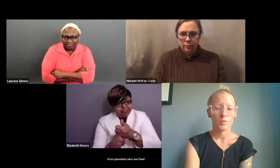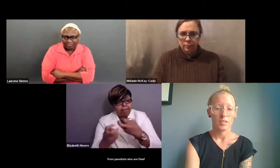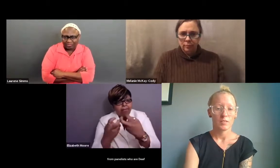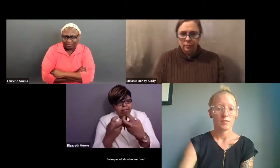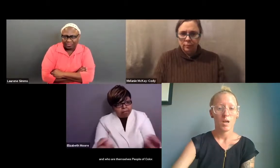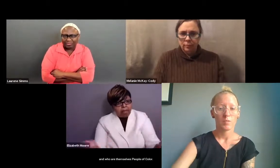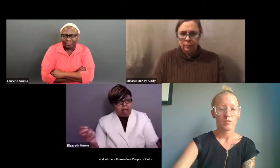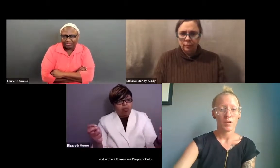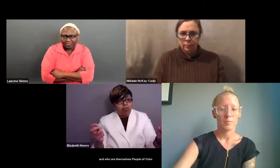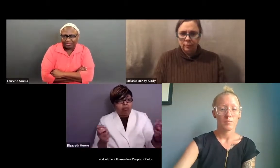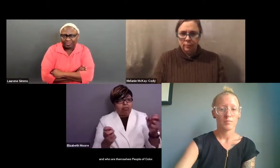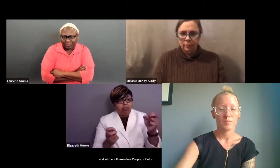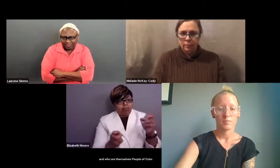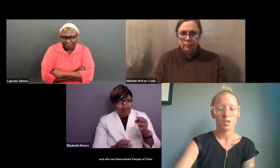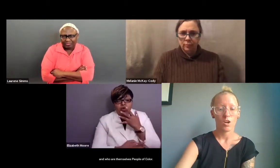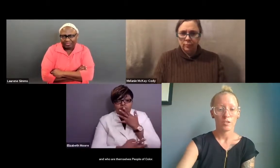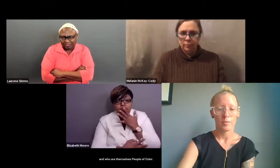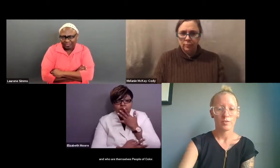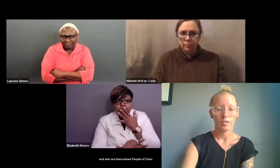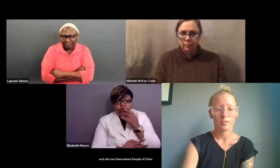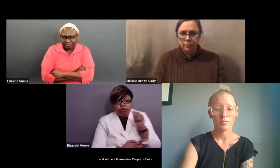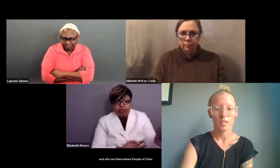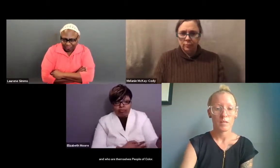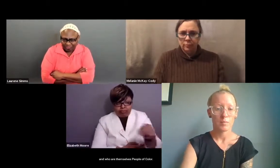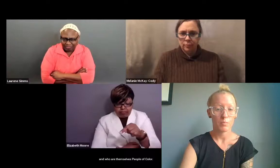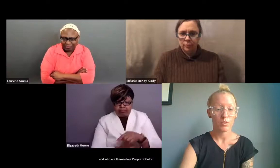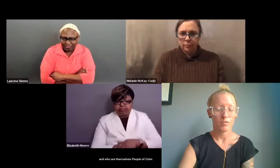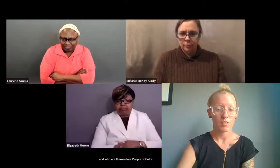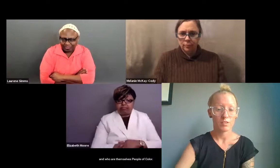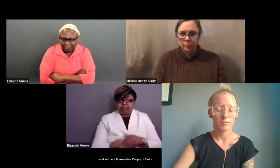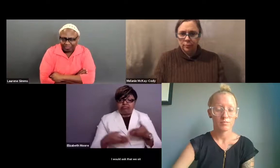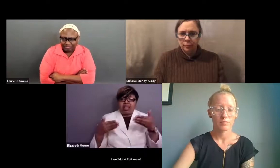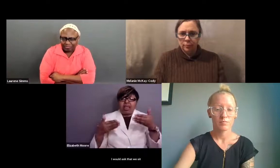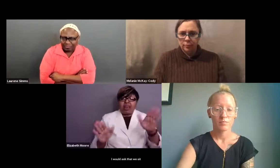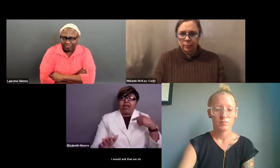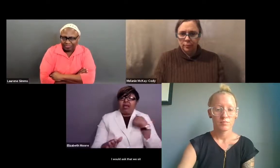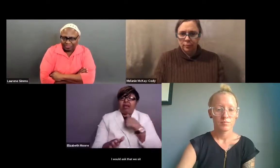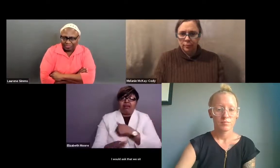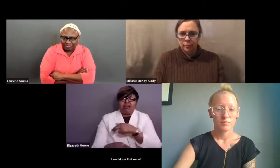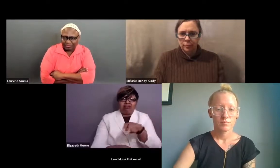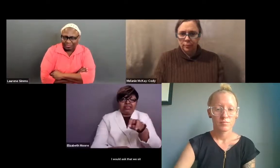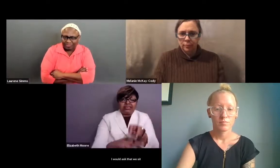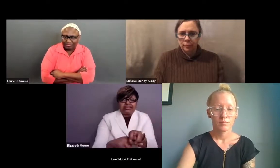give the perspective coming from our community and people of color.